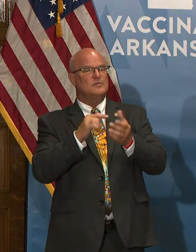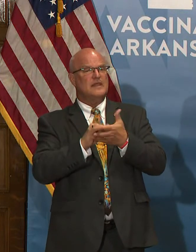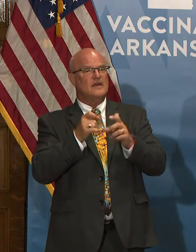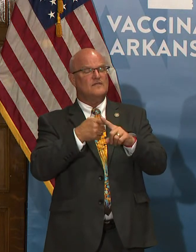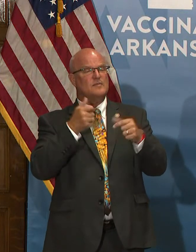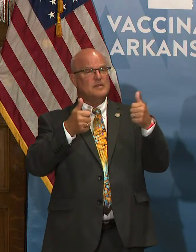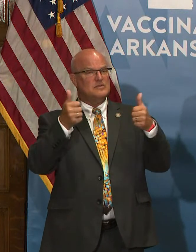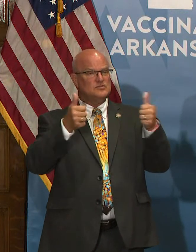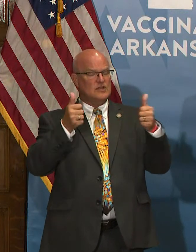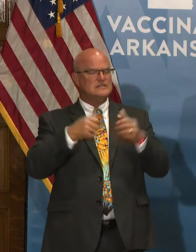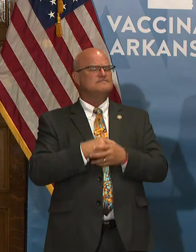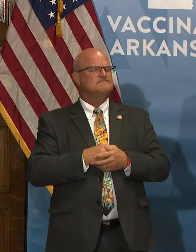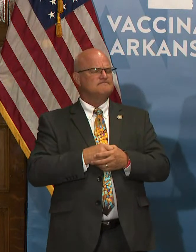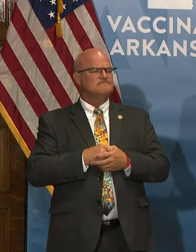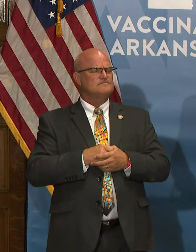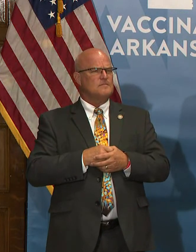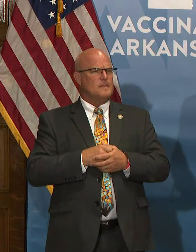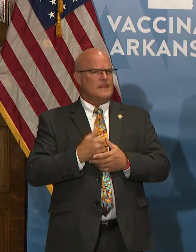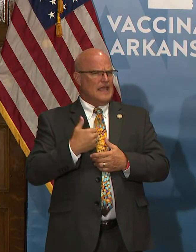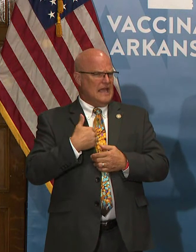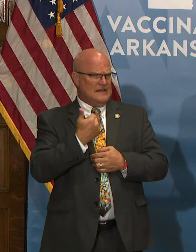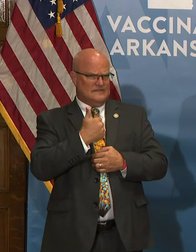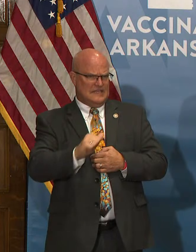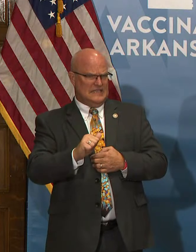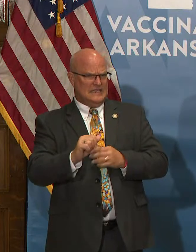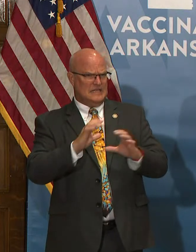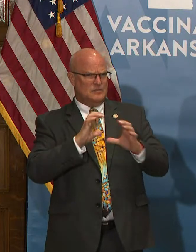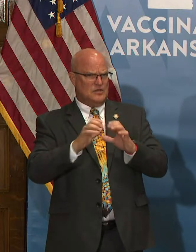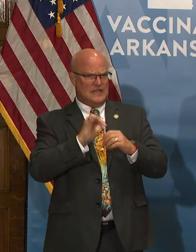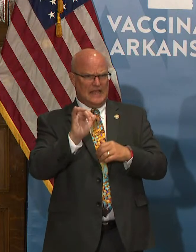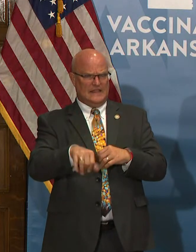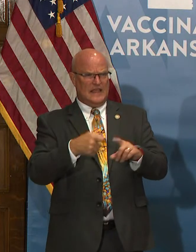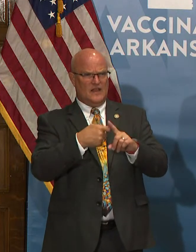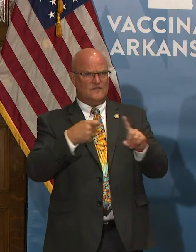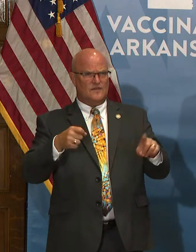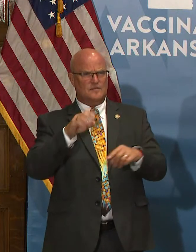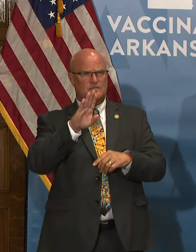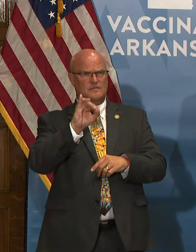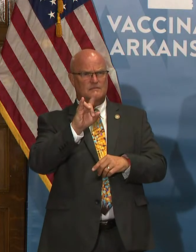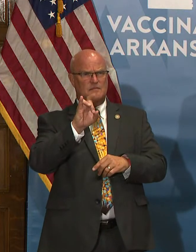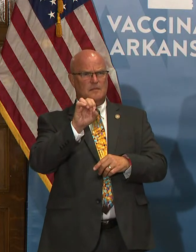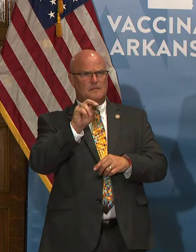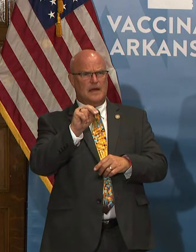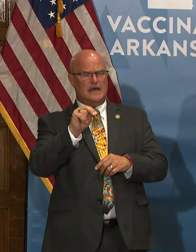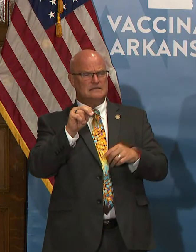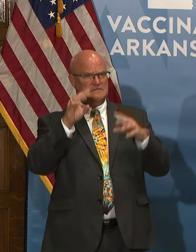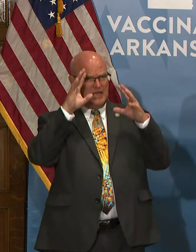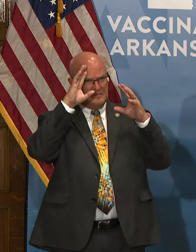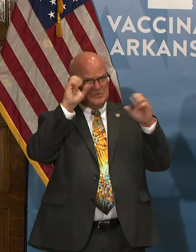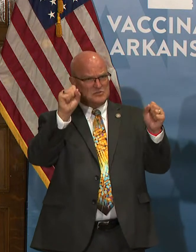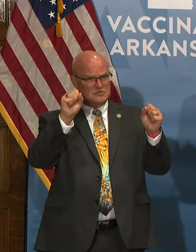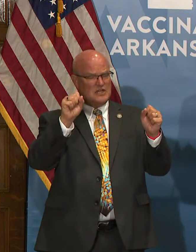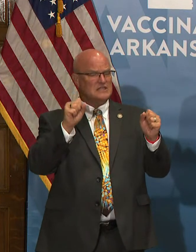the administration. Have you gotten any kind of communication like that from the Biden administration? And even